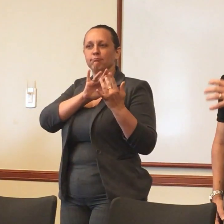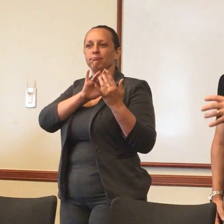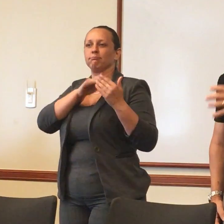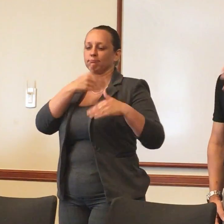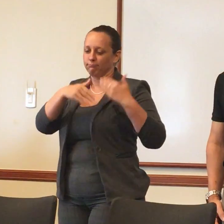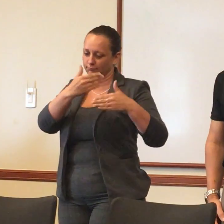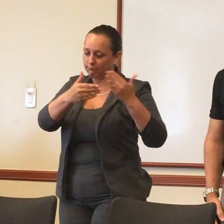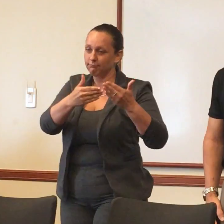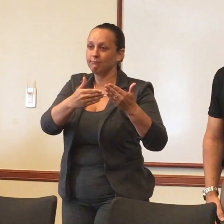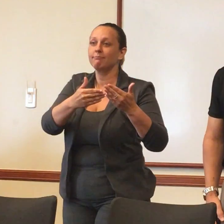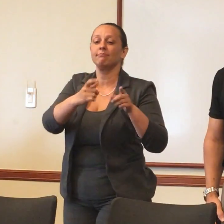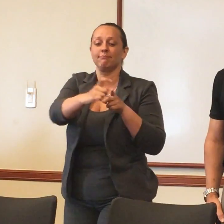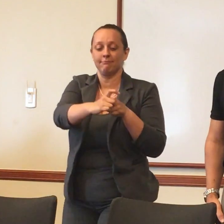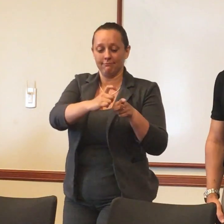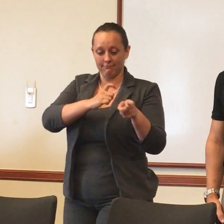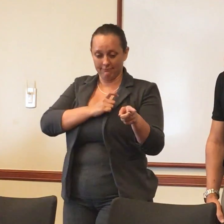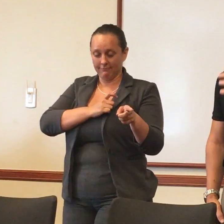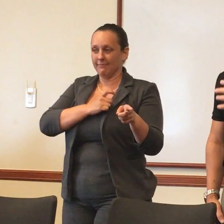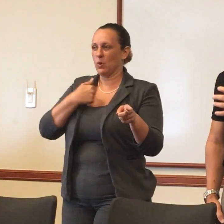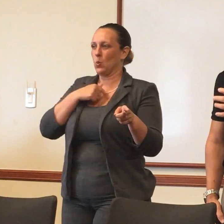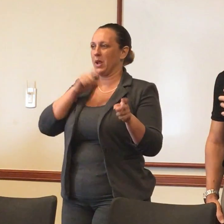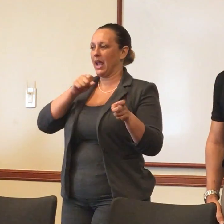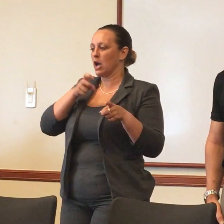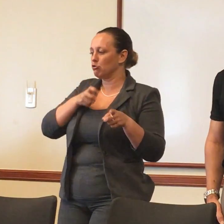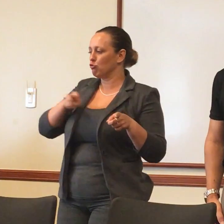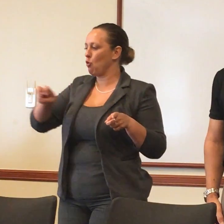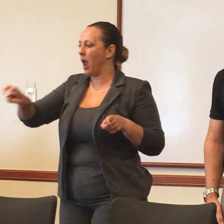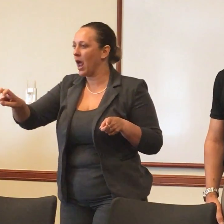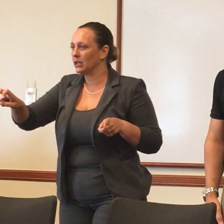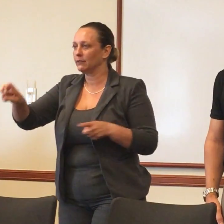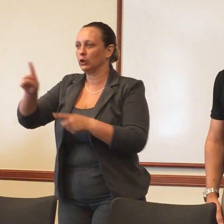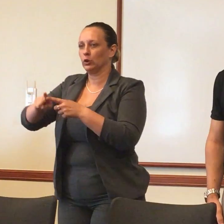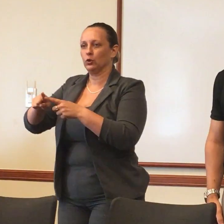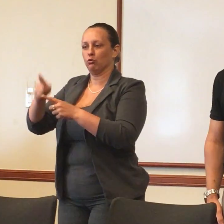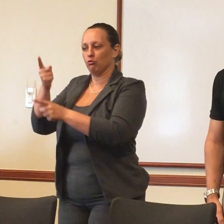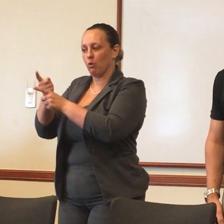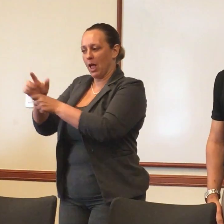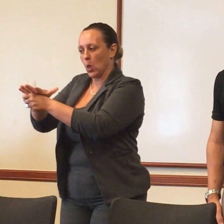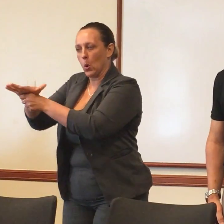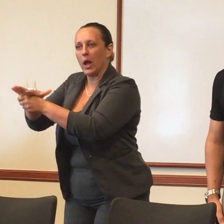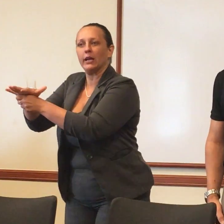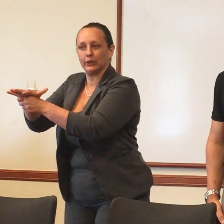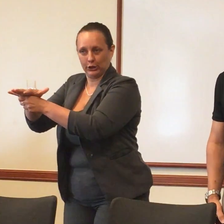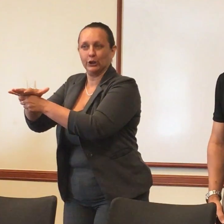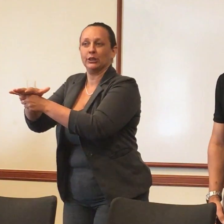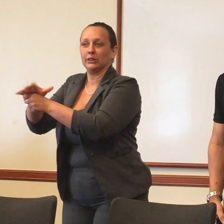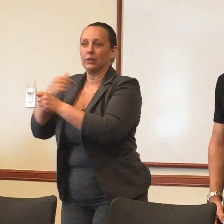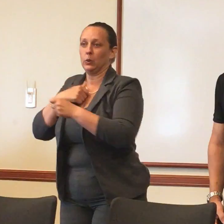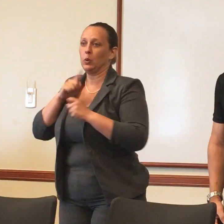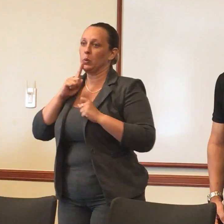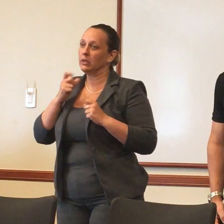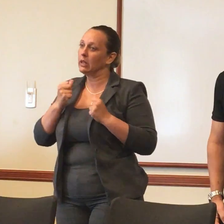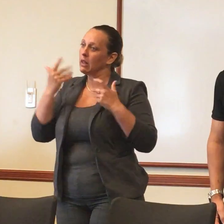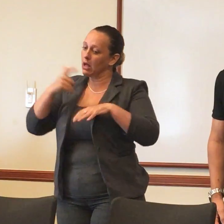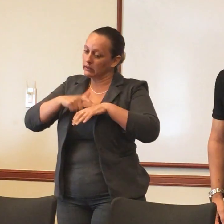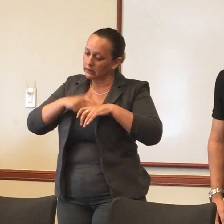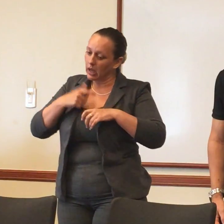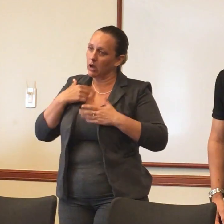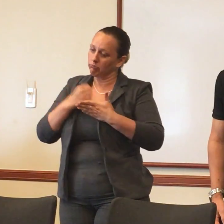able to transfer if we needed to transfer to the right location. And we spent a lot of time doing